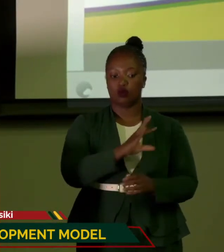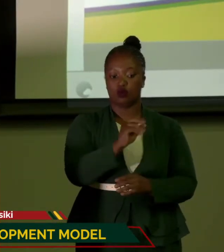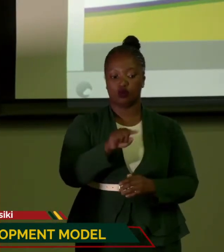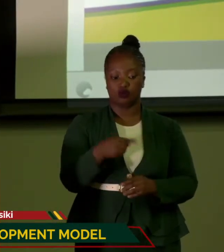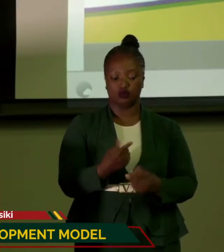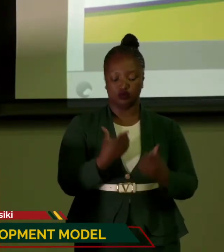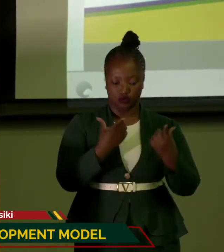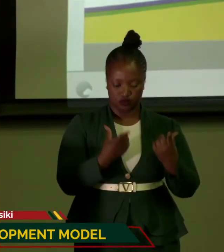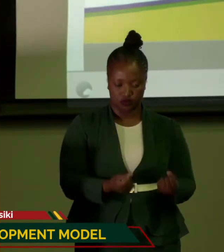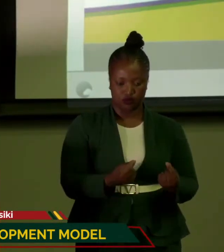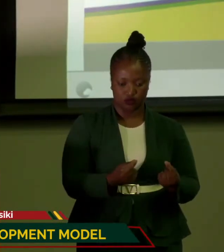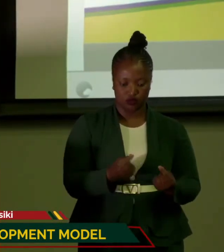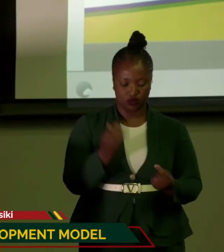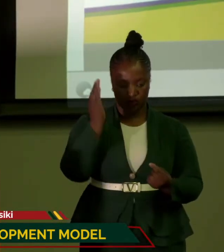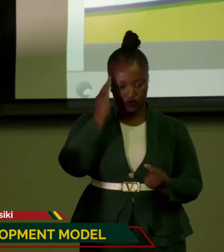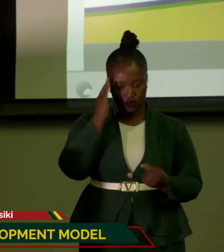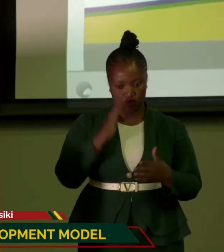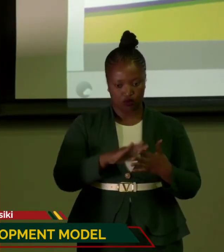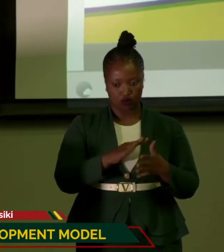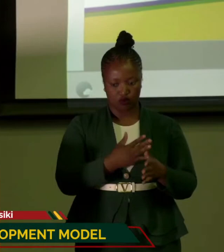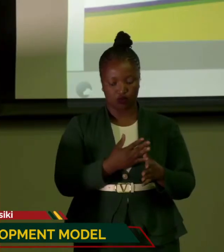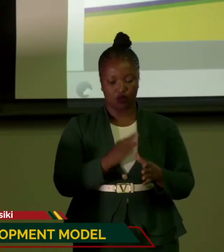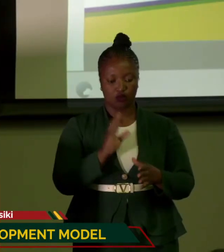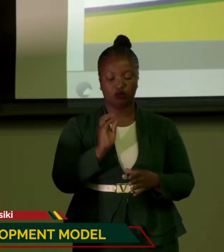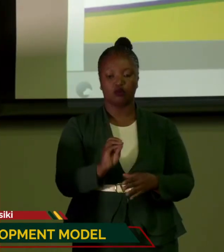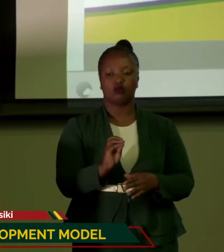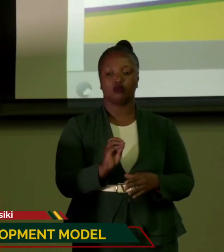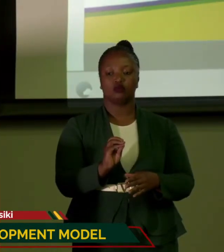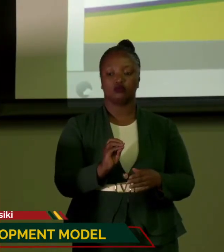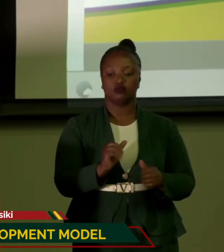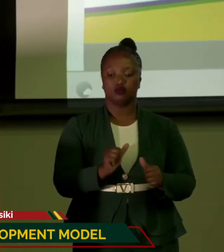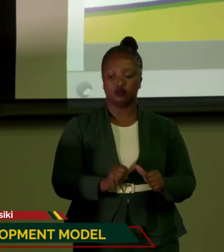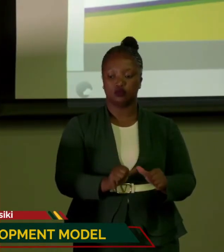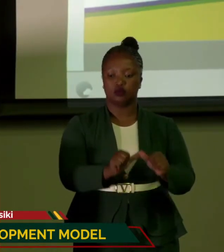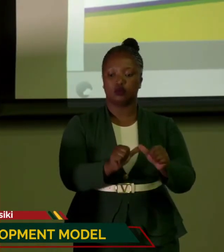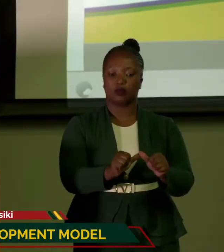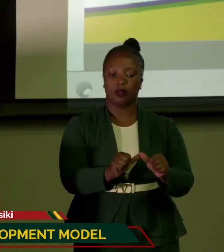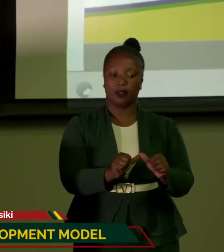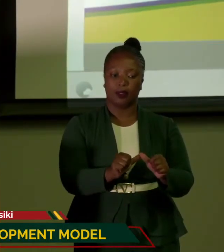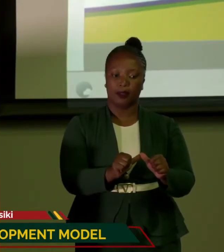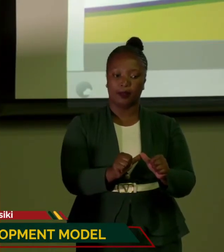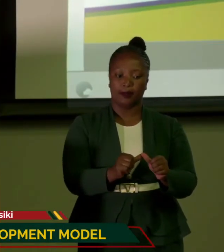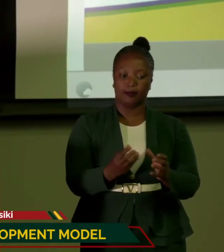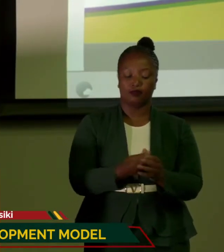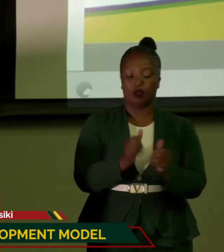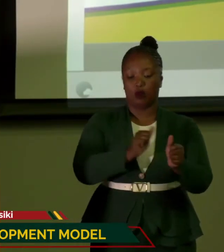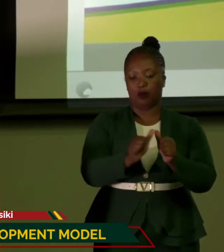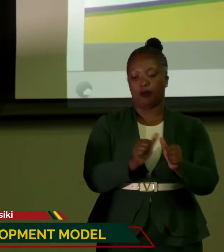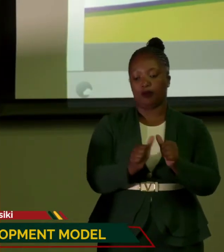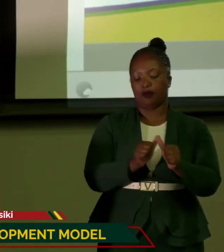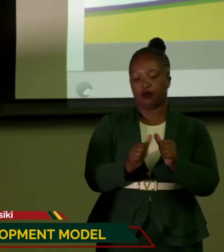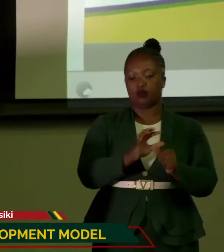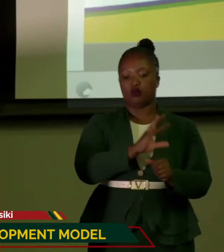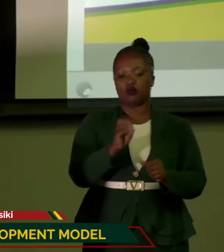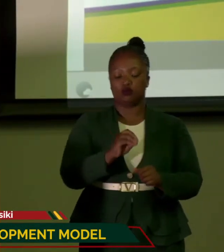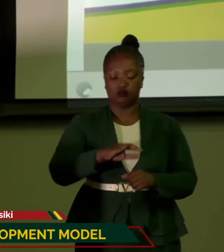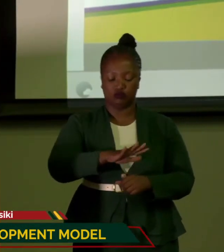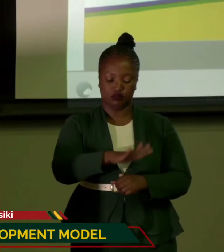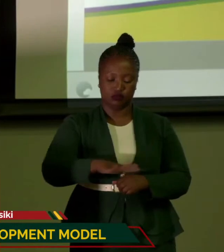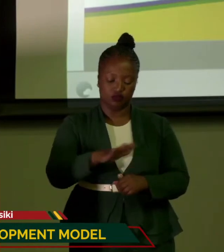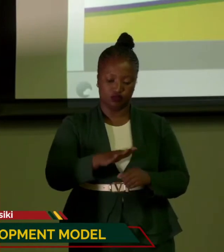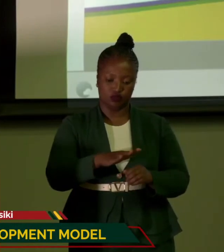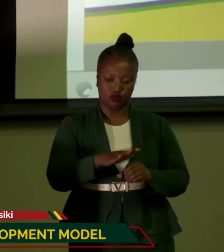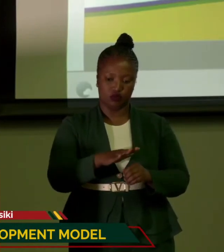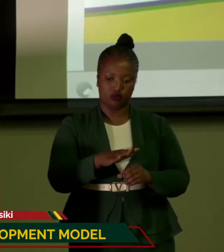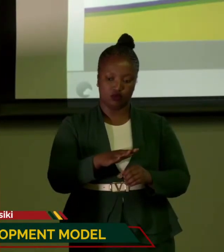they ensure the participatory approach and greater involvement of the local municipalities. What